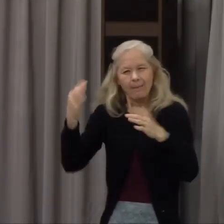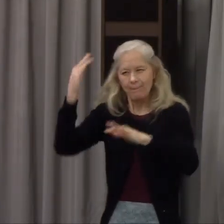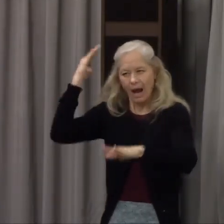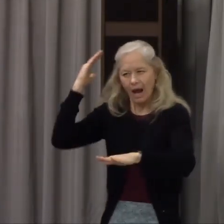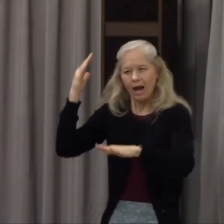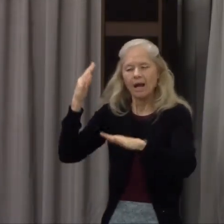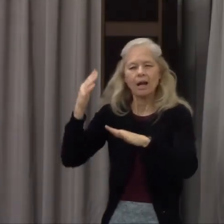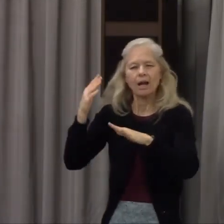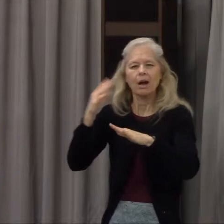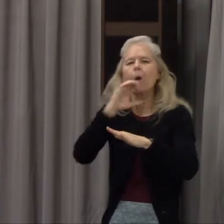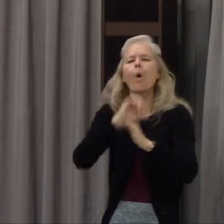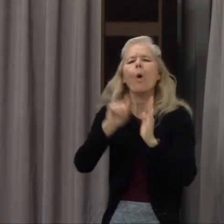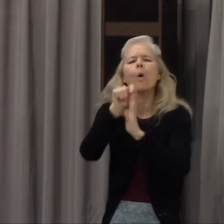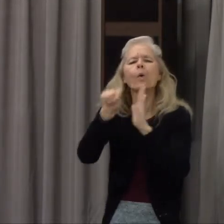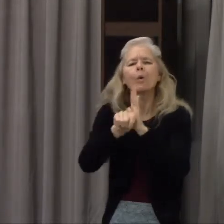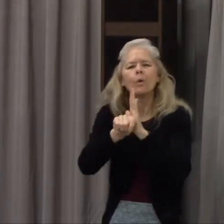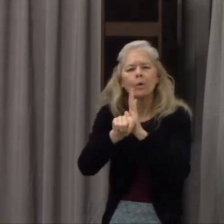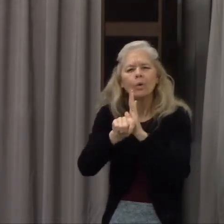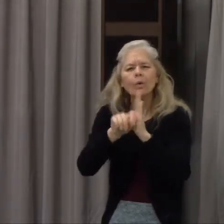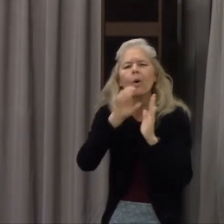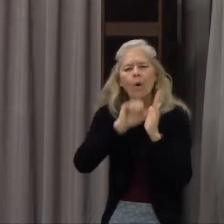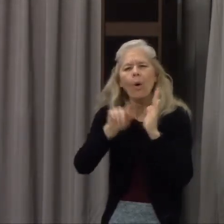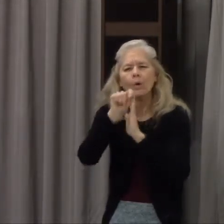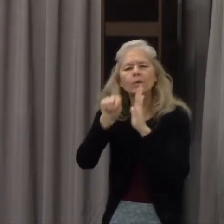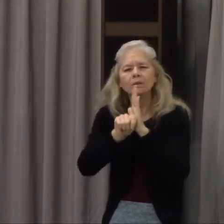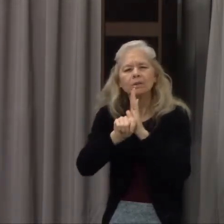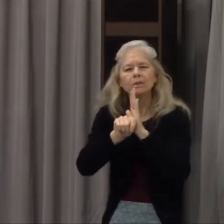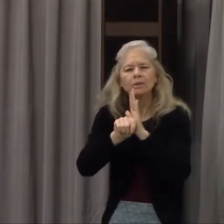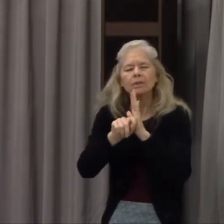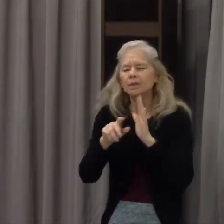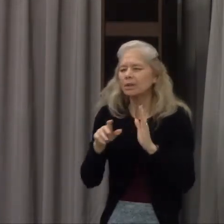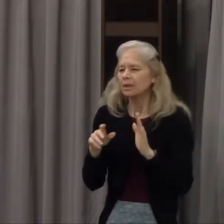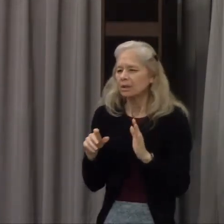Remember that story? God made his donkey talk to him.